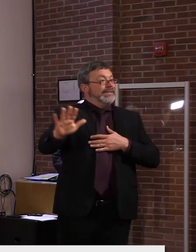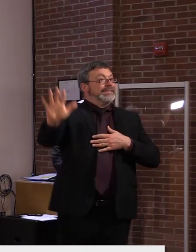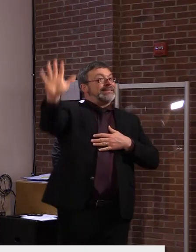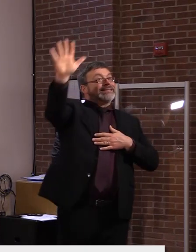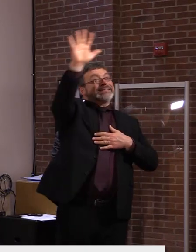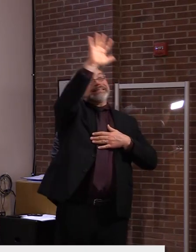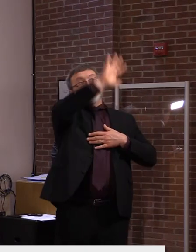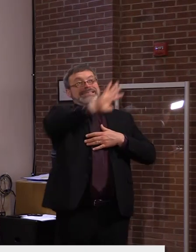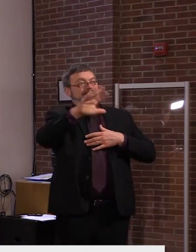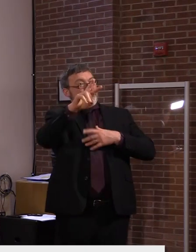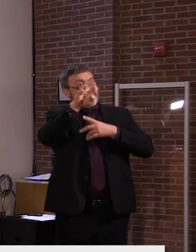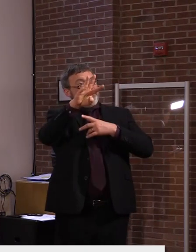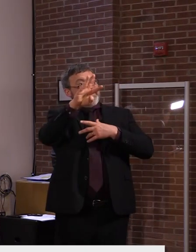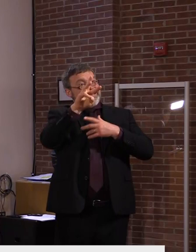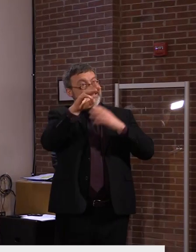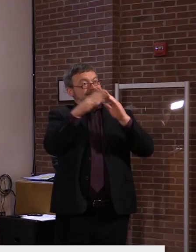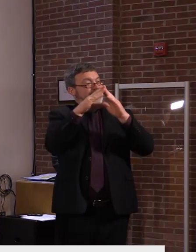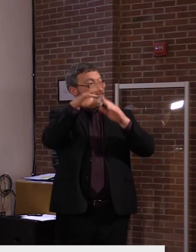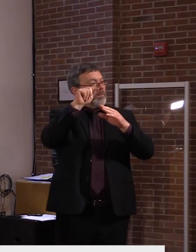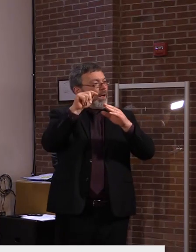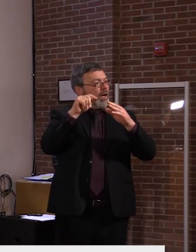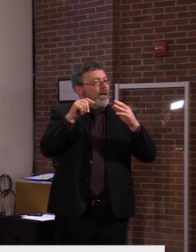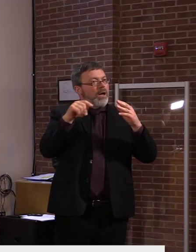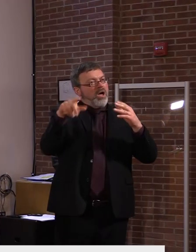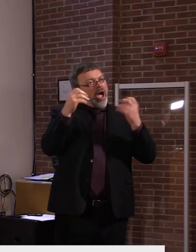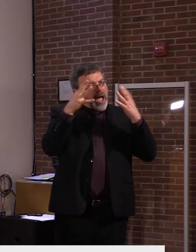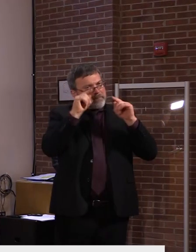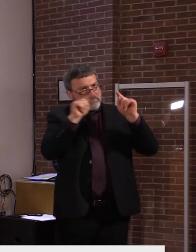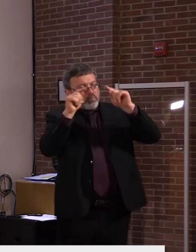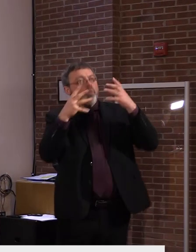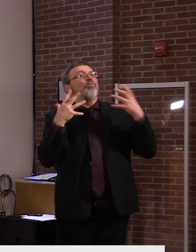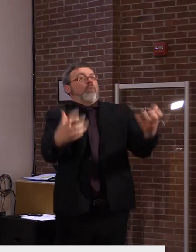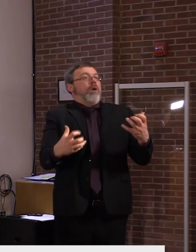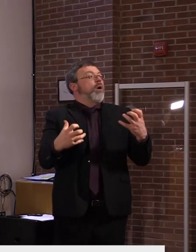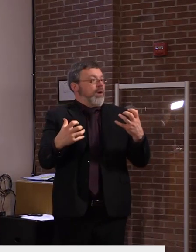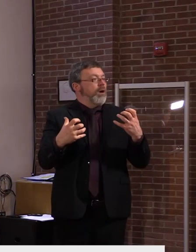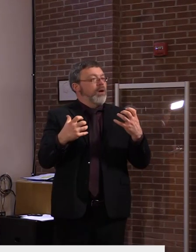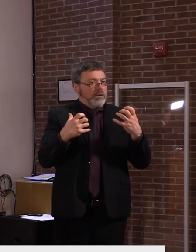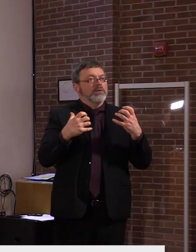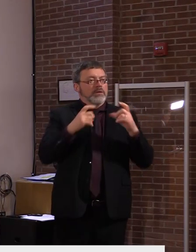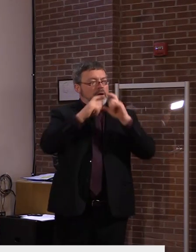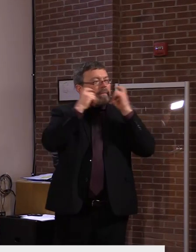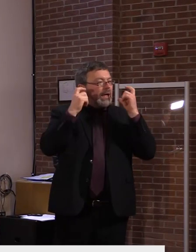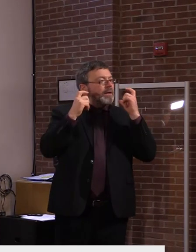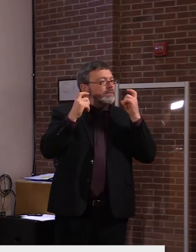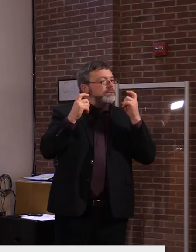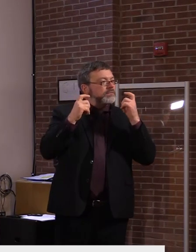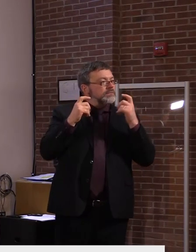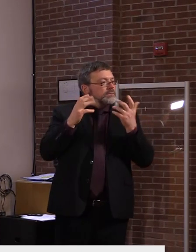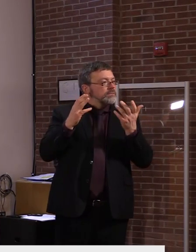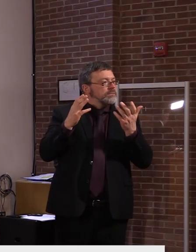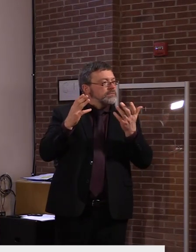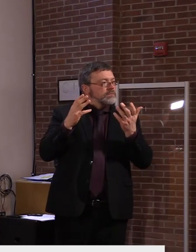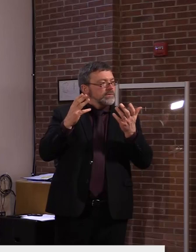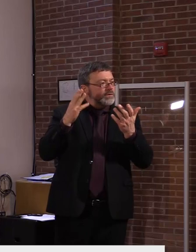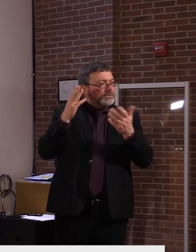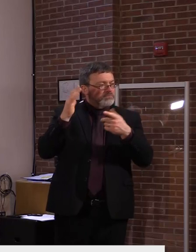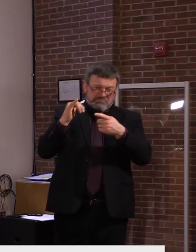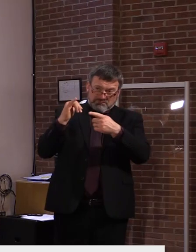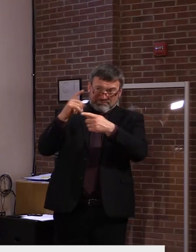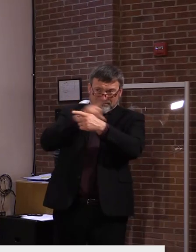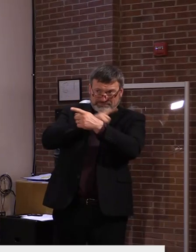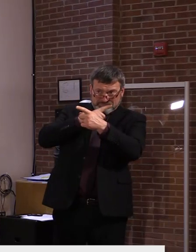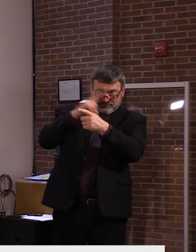were screaming for this and what steps they had taken or wanted to take for a local local mask